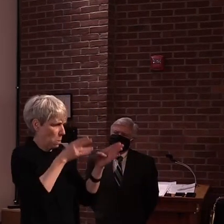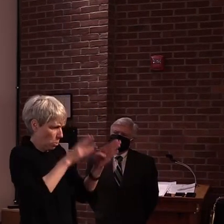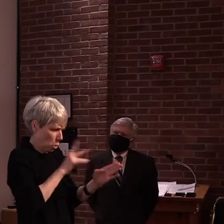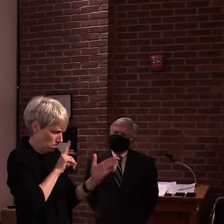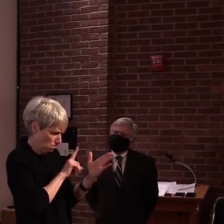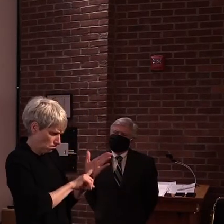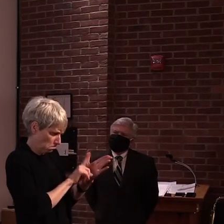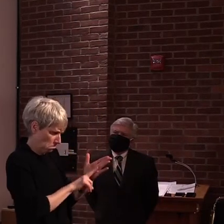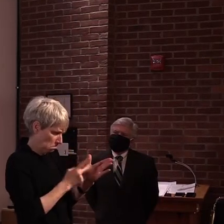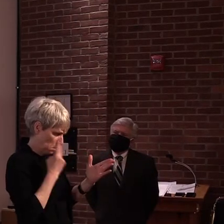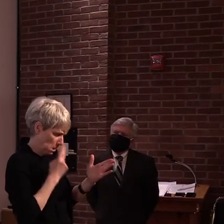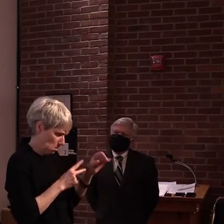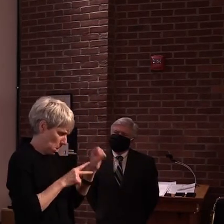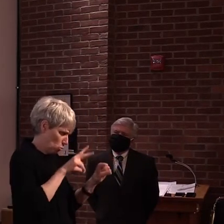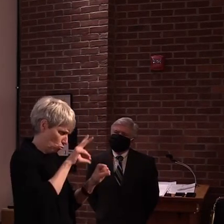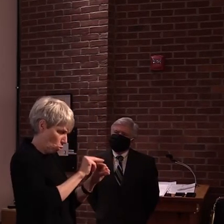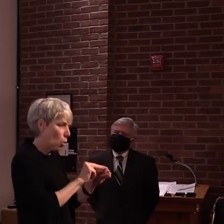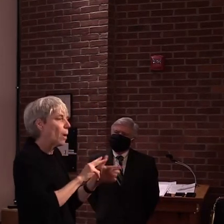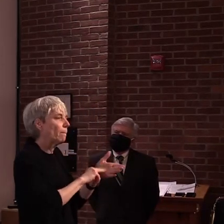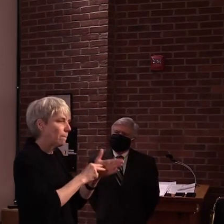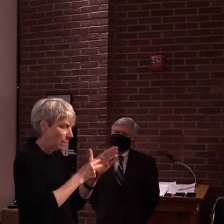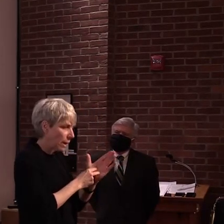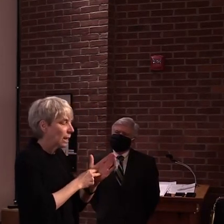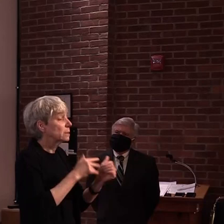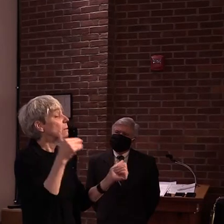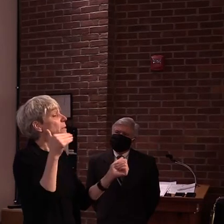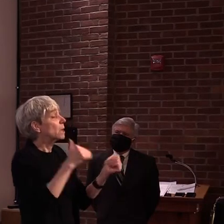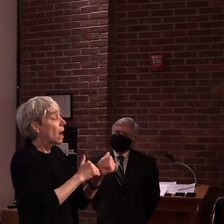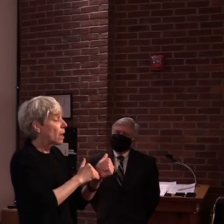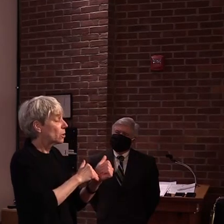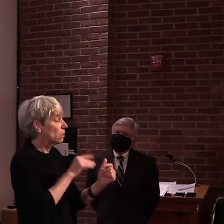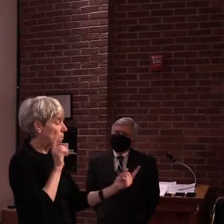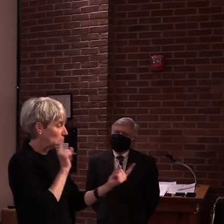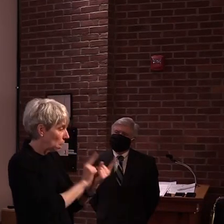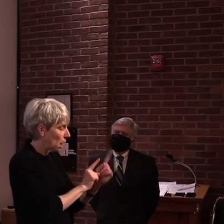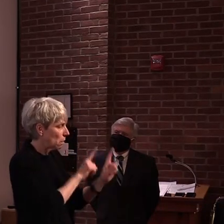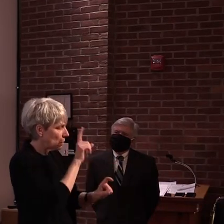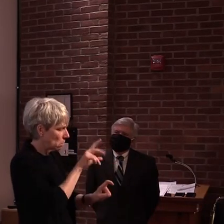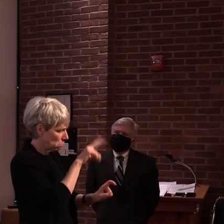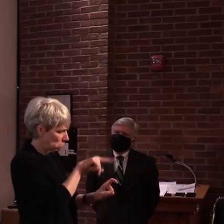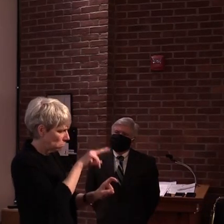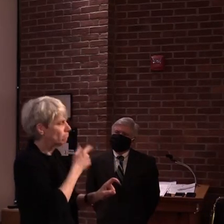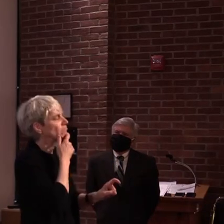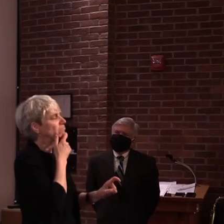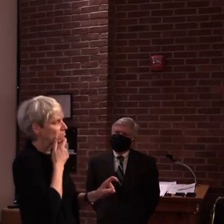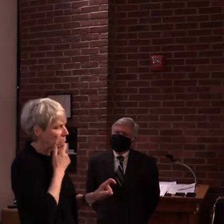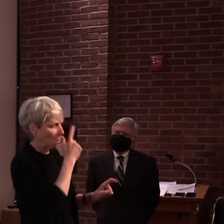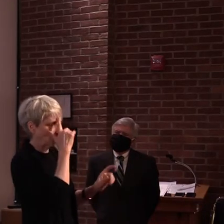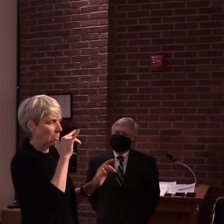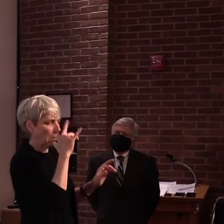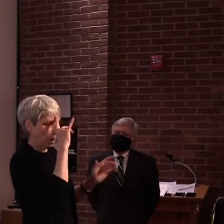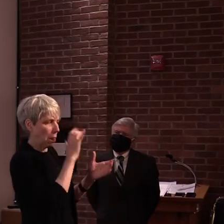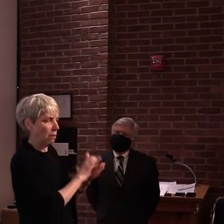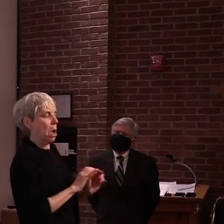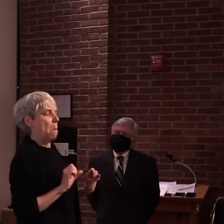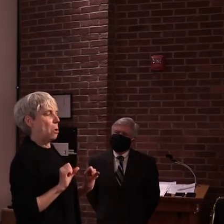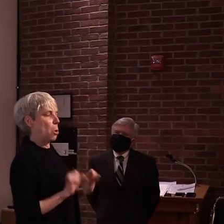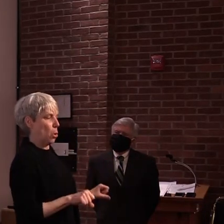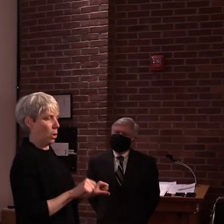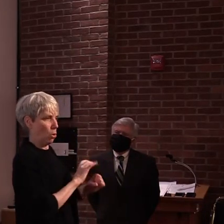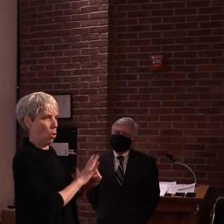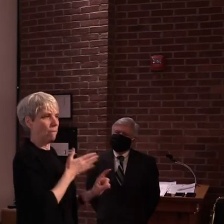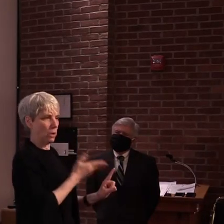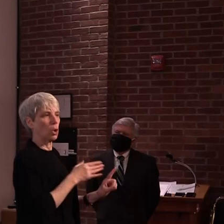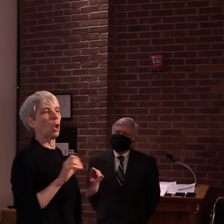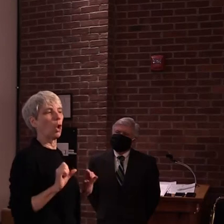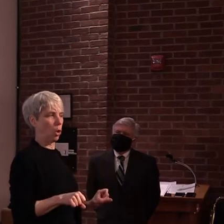fitting what the admitting physician views as a person who should be under investigation. Doesn't mean that